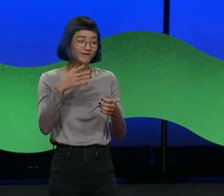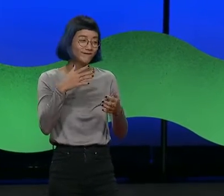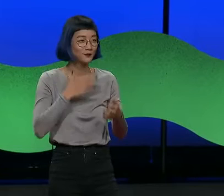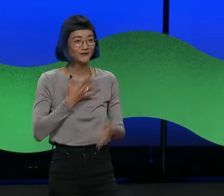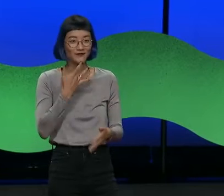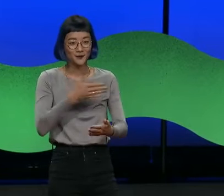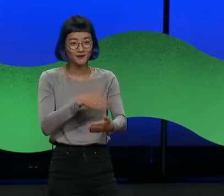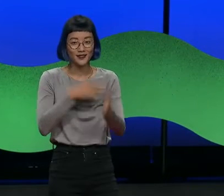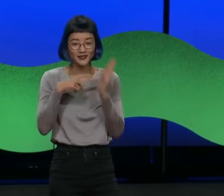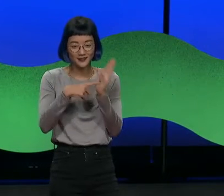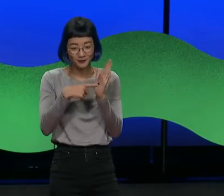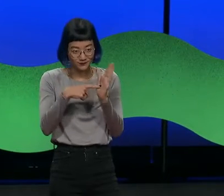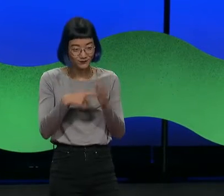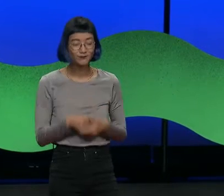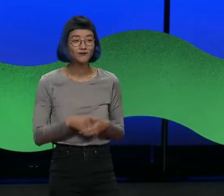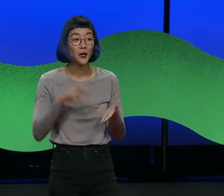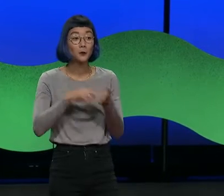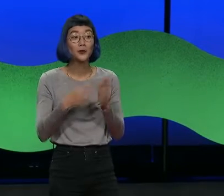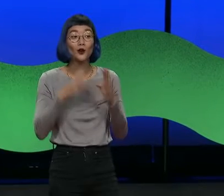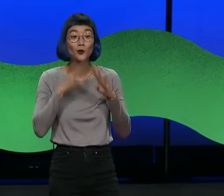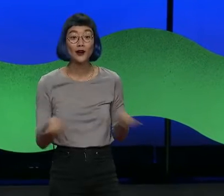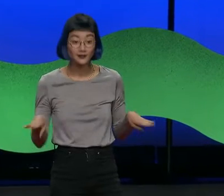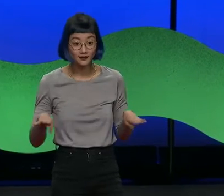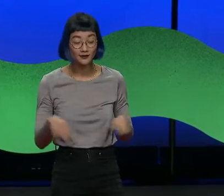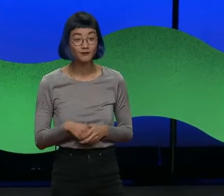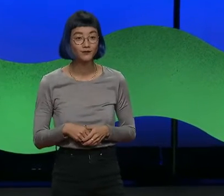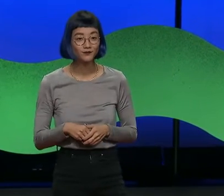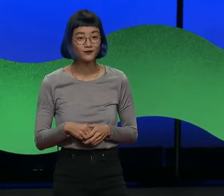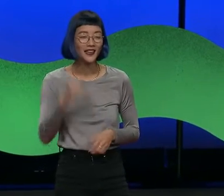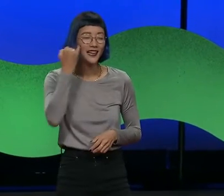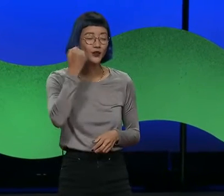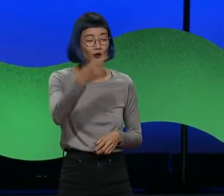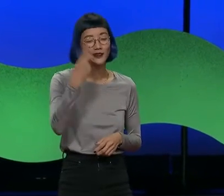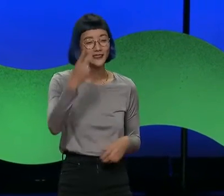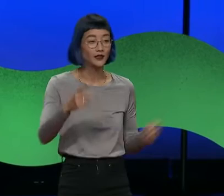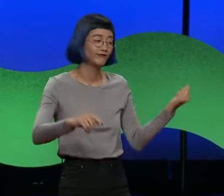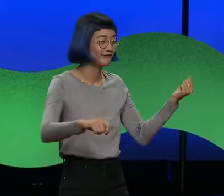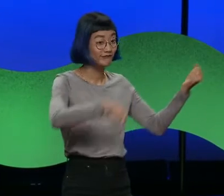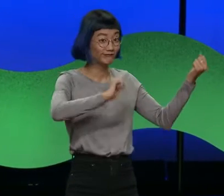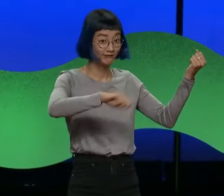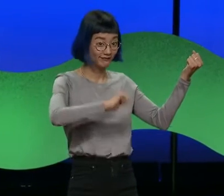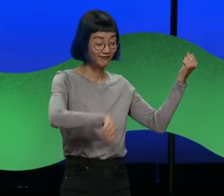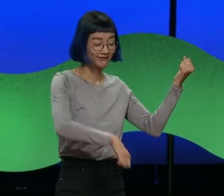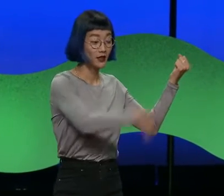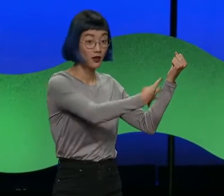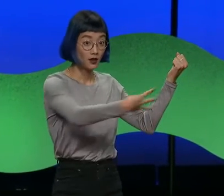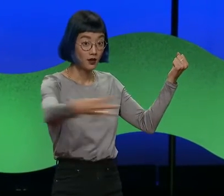Piano, P, is my favorite musical symbol. It means to play softly. If you're playing a musical